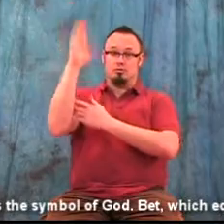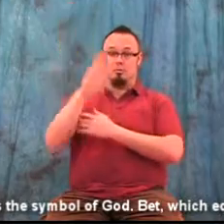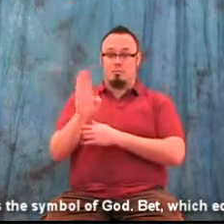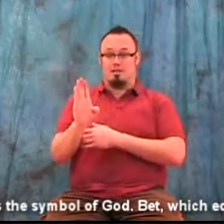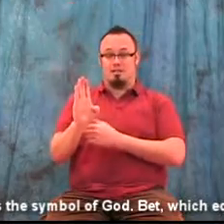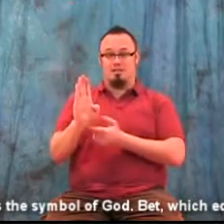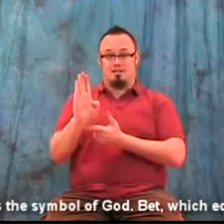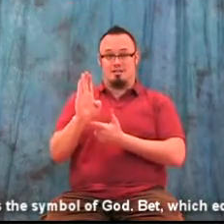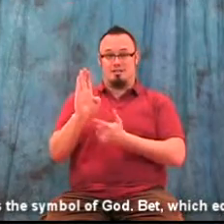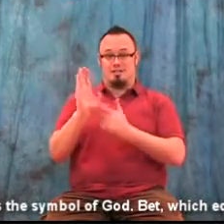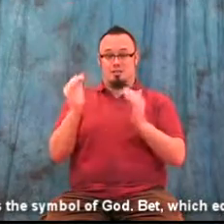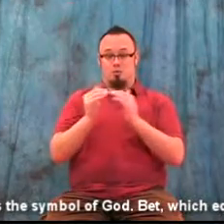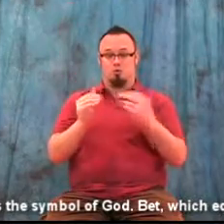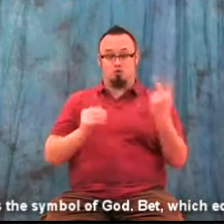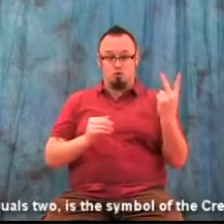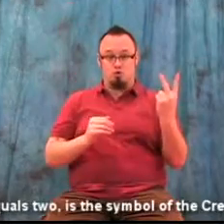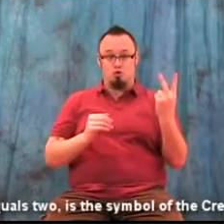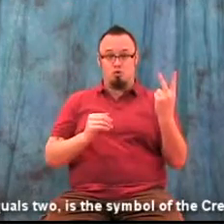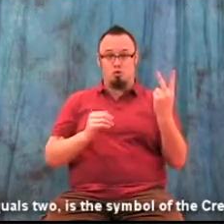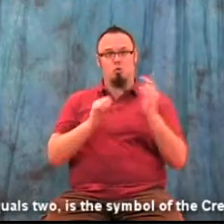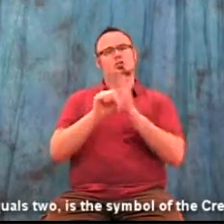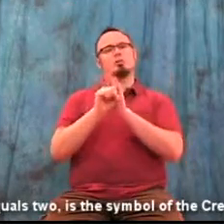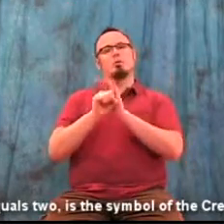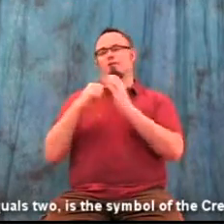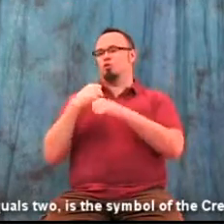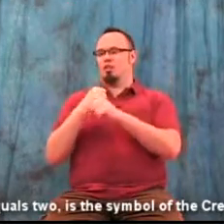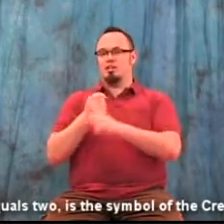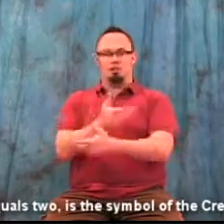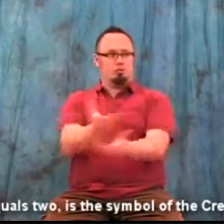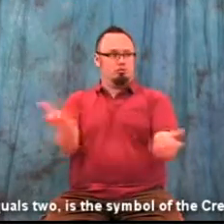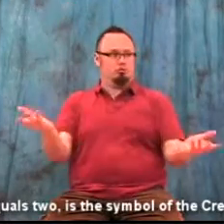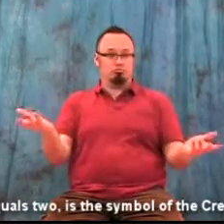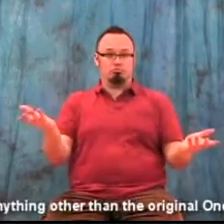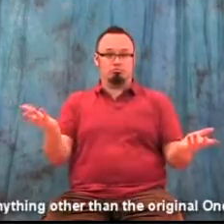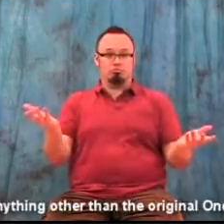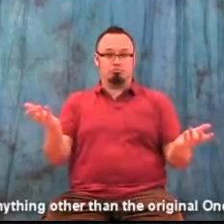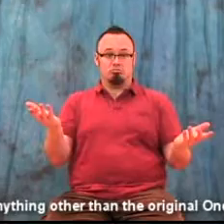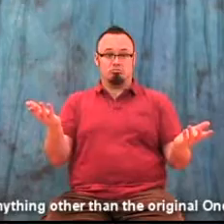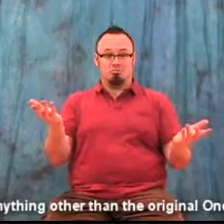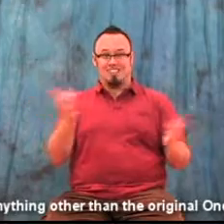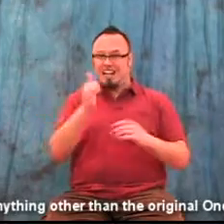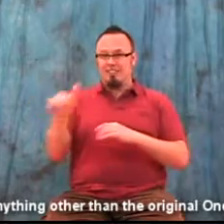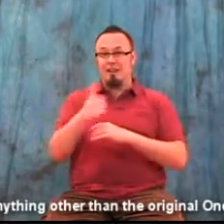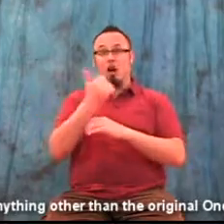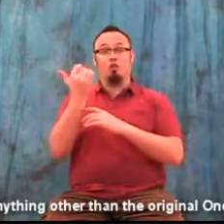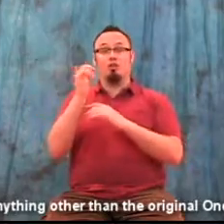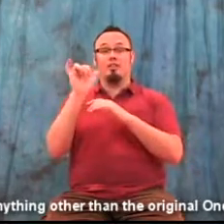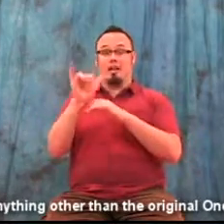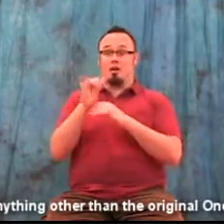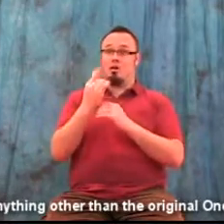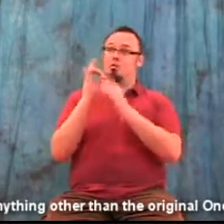Beit, which equals 2, is the symbol of creation. Anything other than the original oneness of God